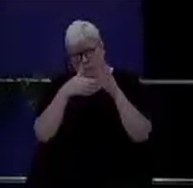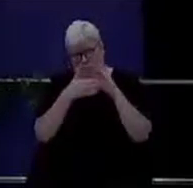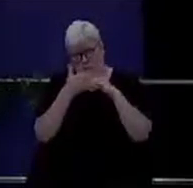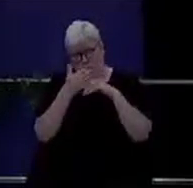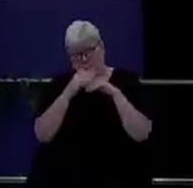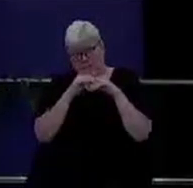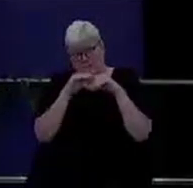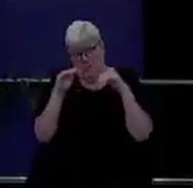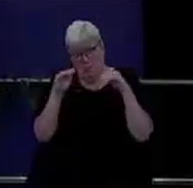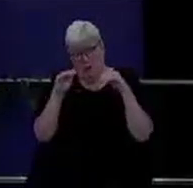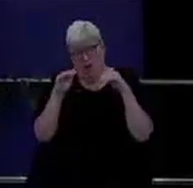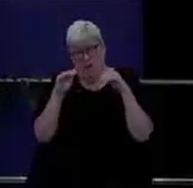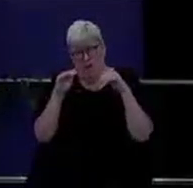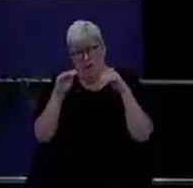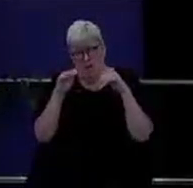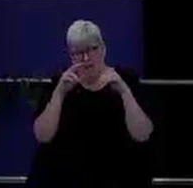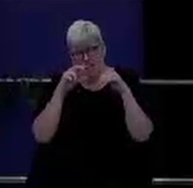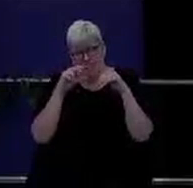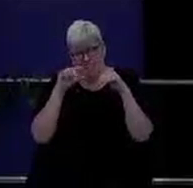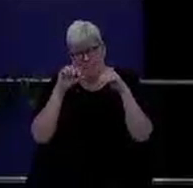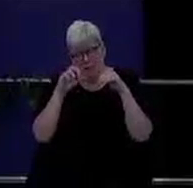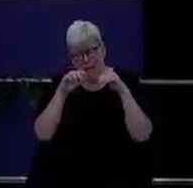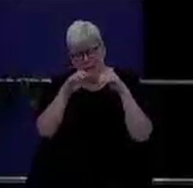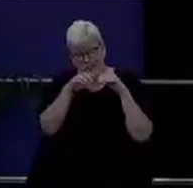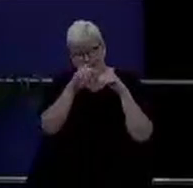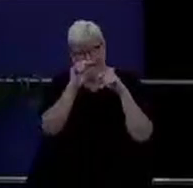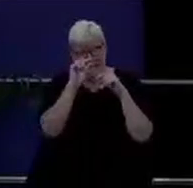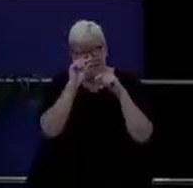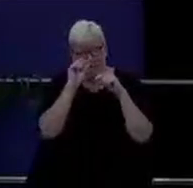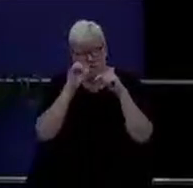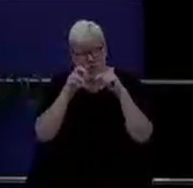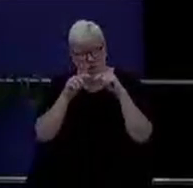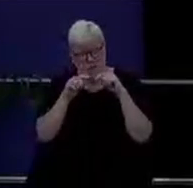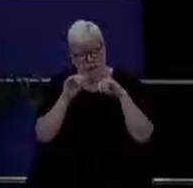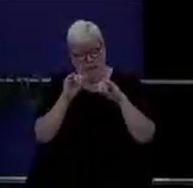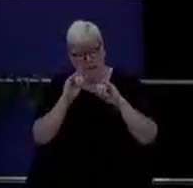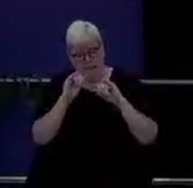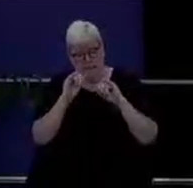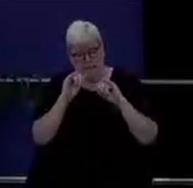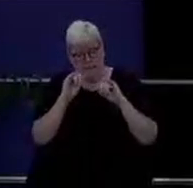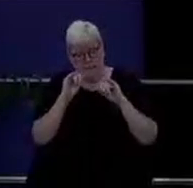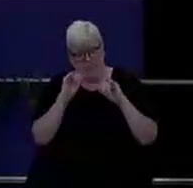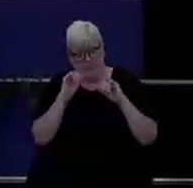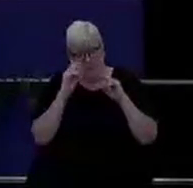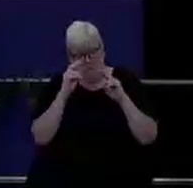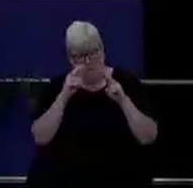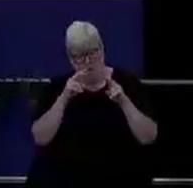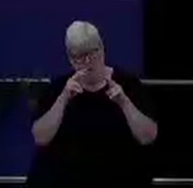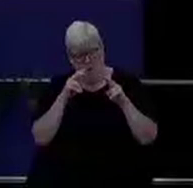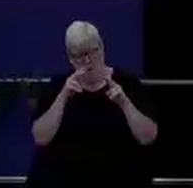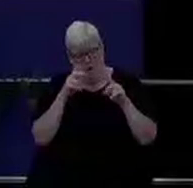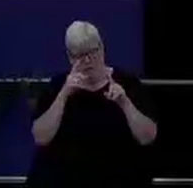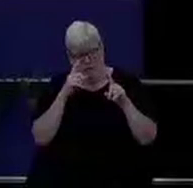expansive floor. A spider so tiny that she freezes me where I stand, hyper-aware suddenly of my